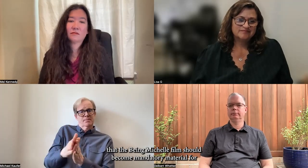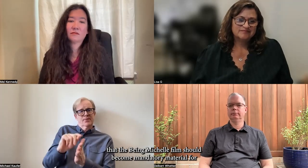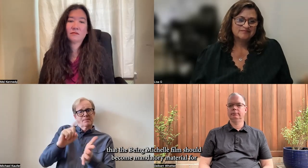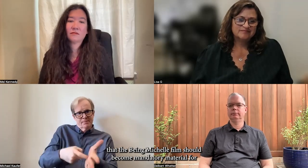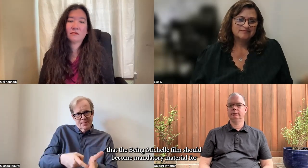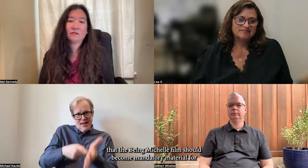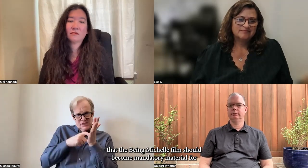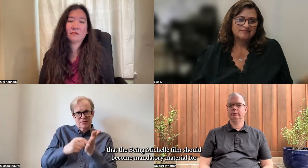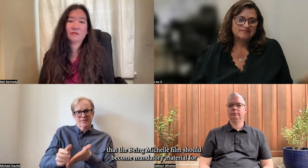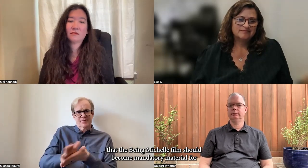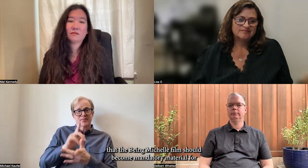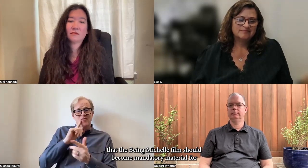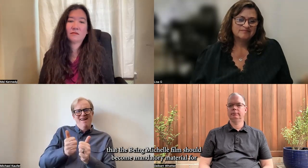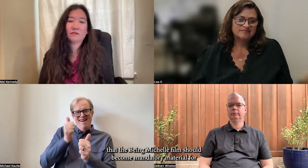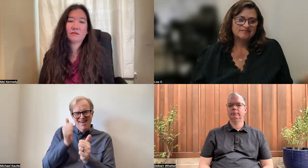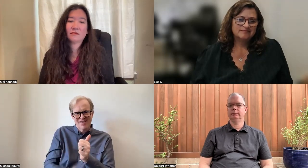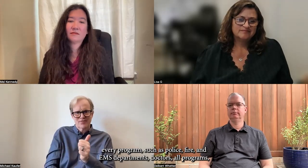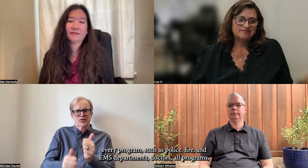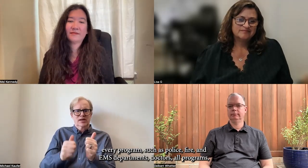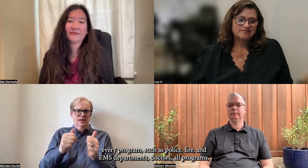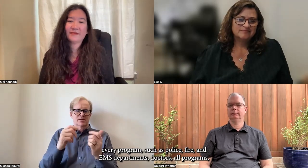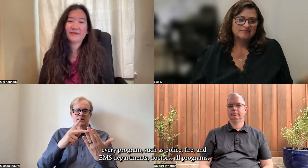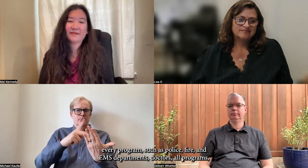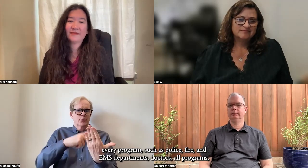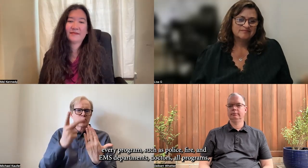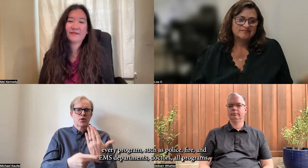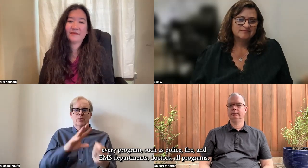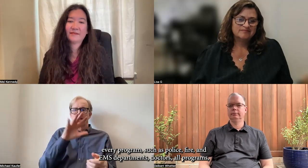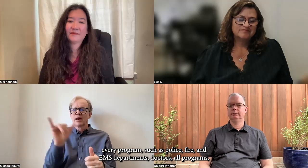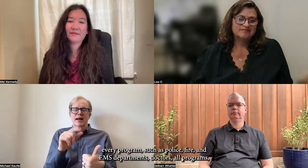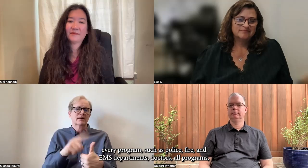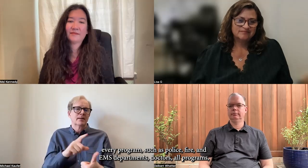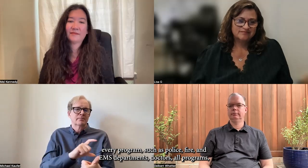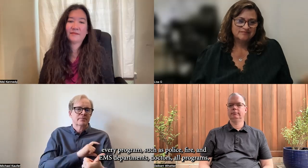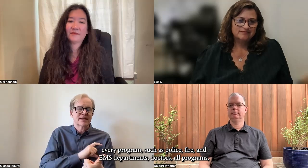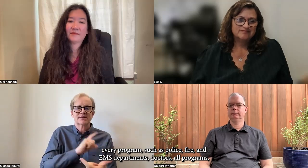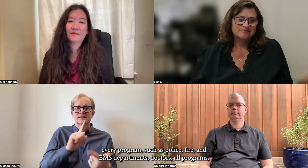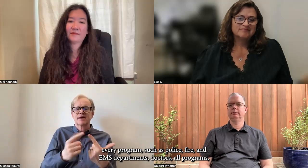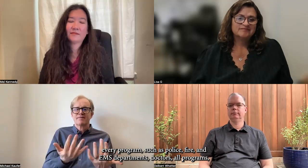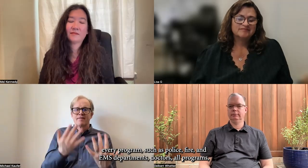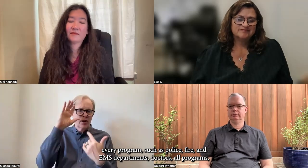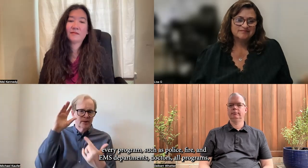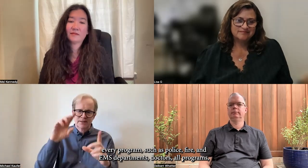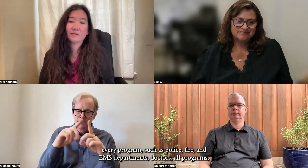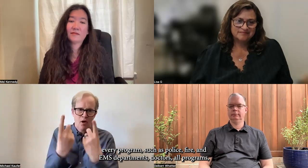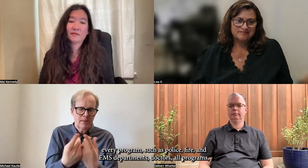become mandatory material for every program, such as police, fire, and